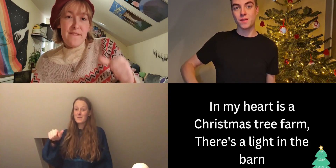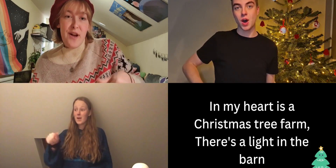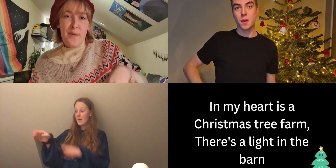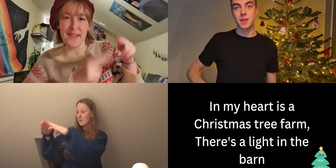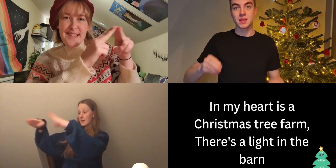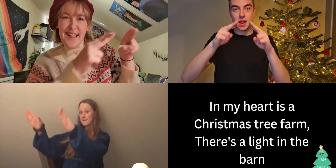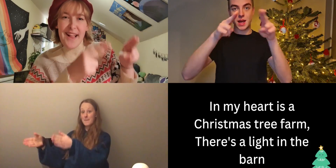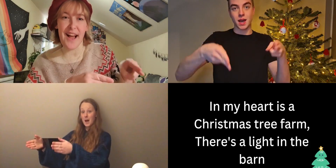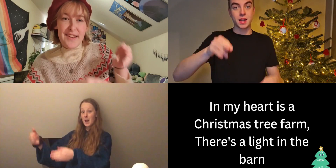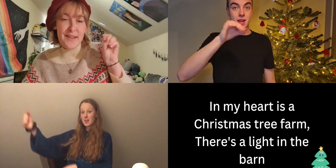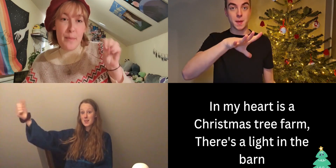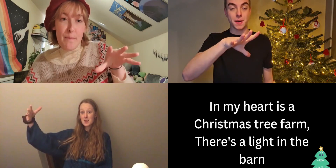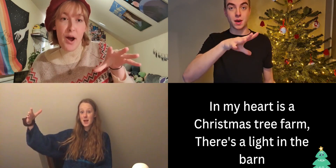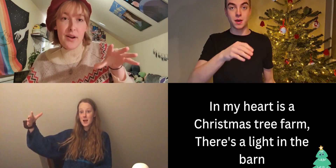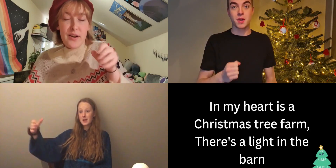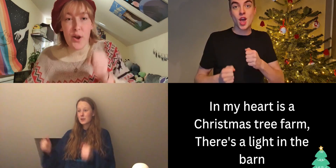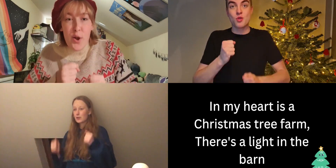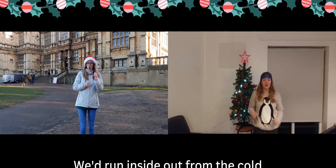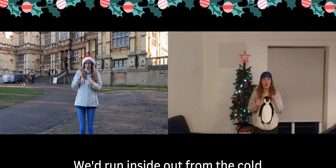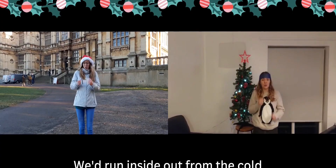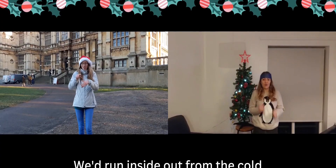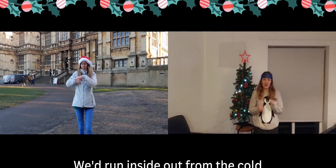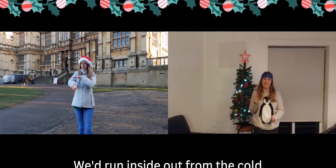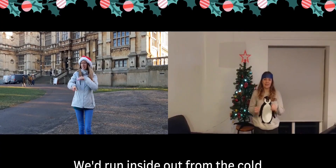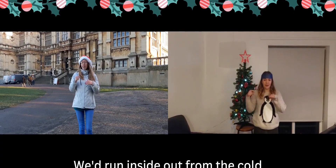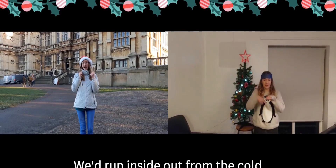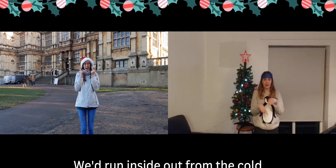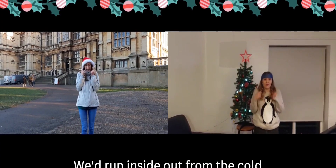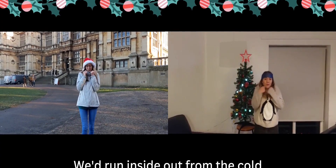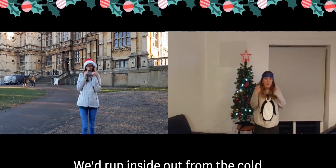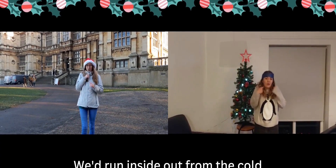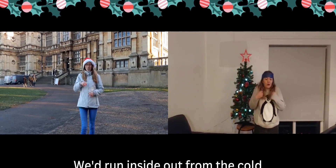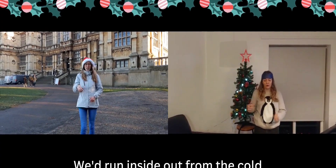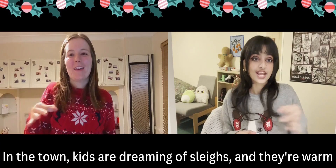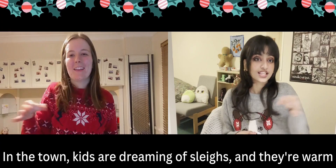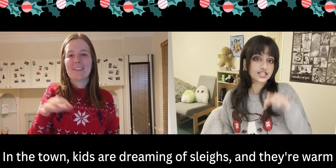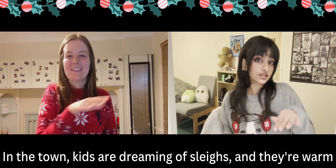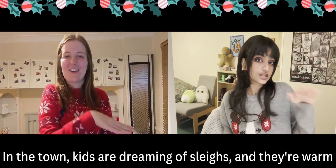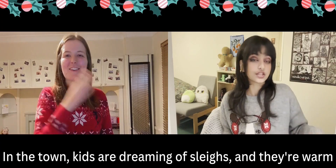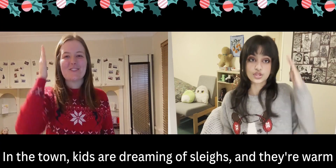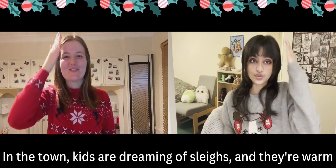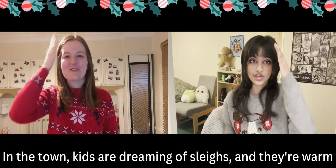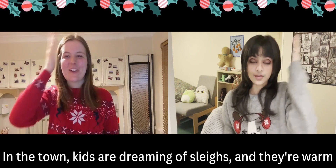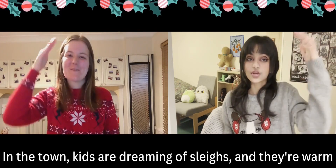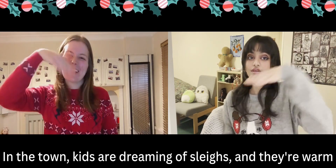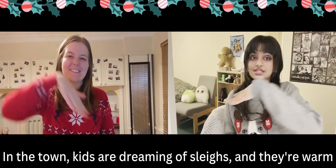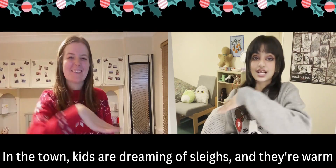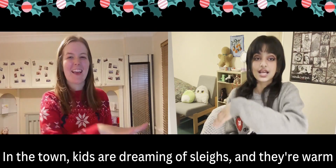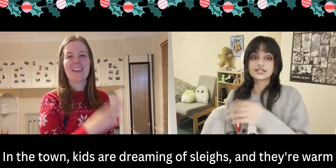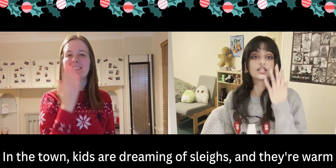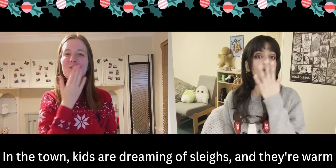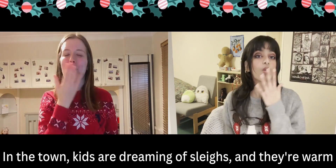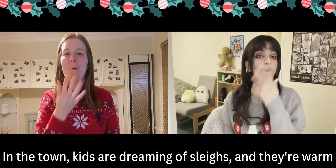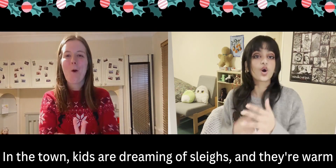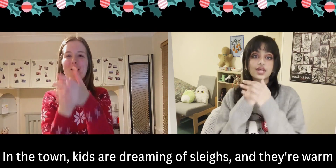Christmas tree farm, there's a light in the barn. We run inside out from the cold. In the town, kids are dreaming of